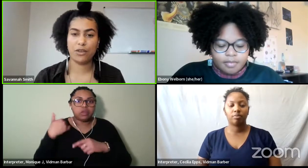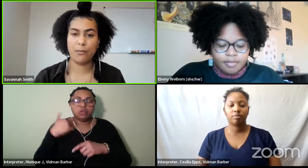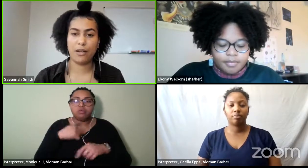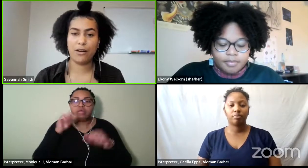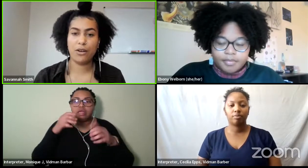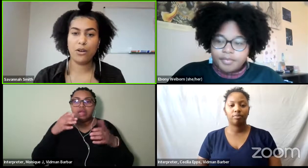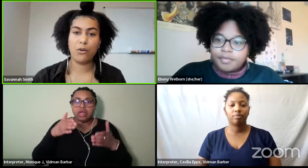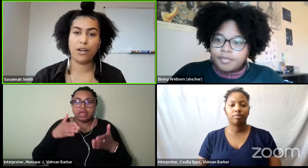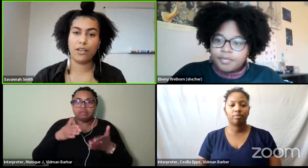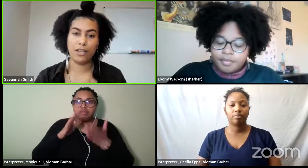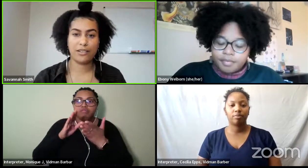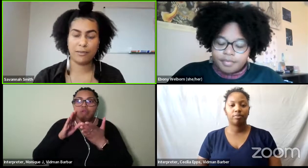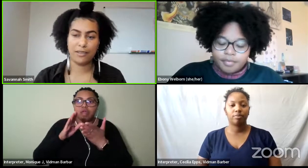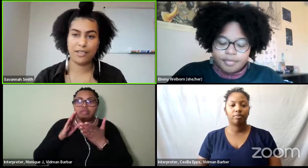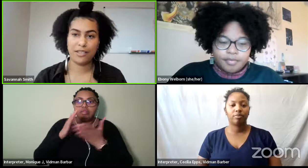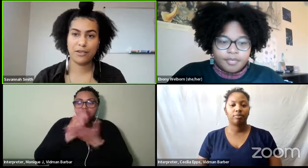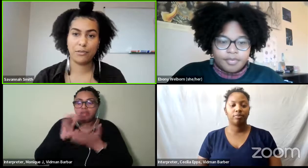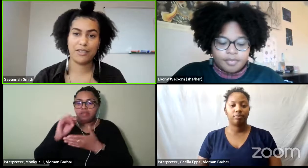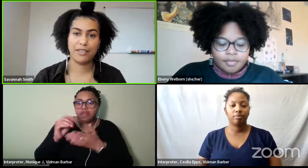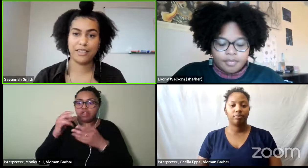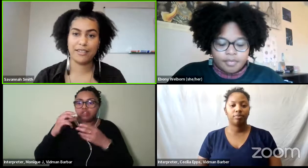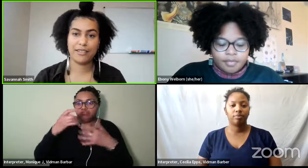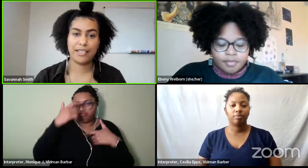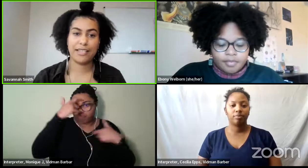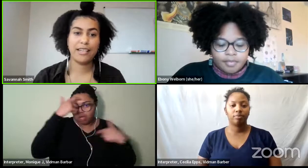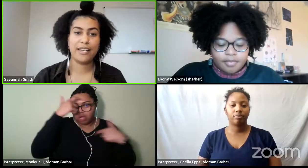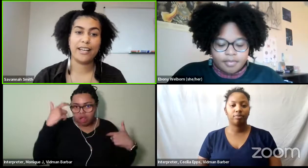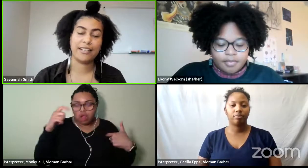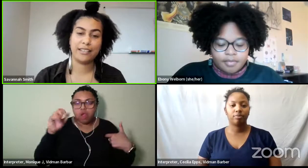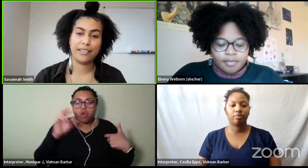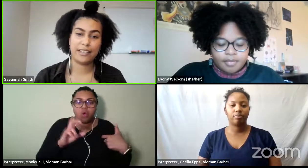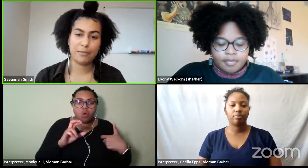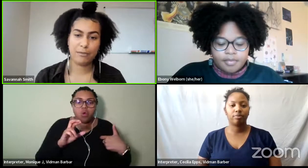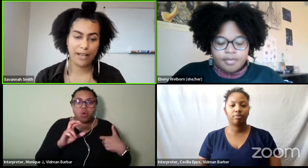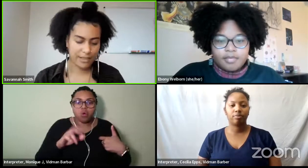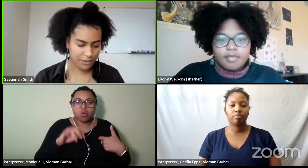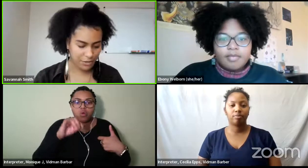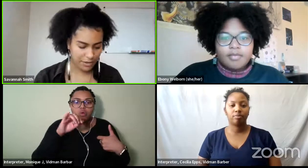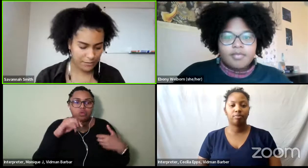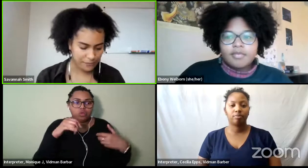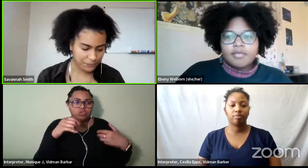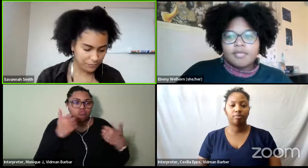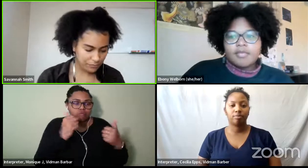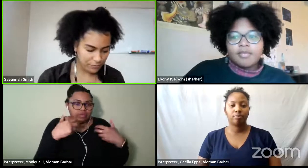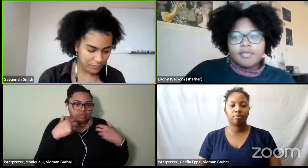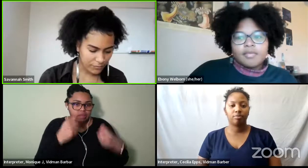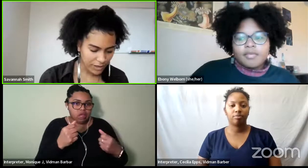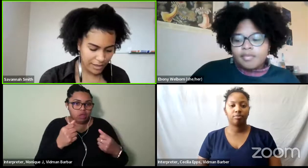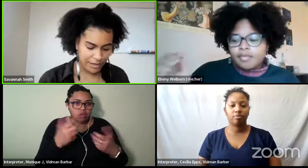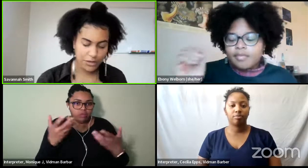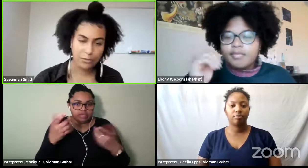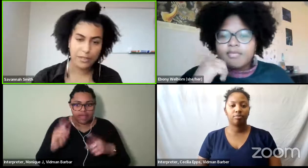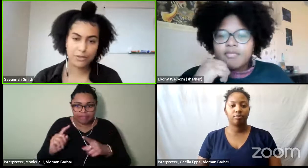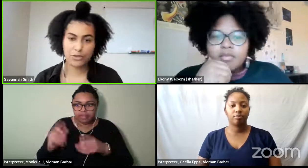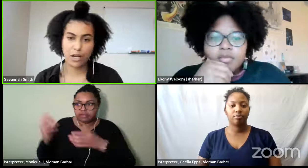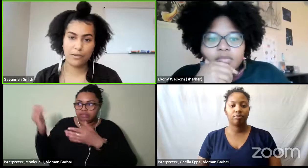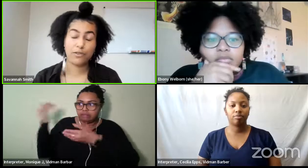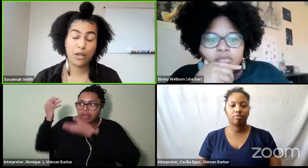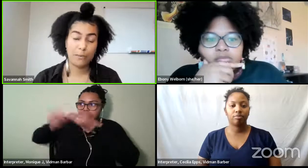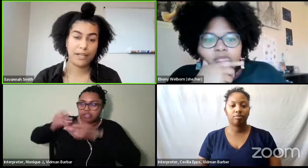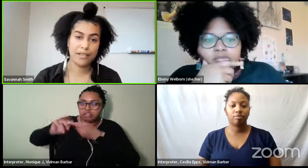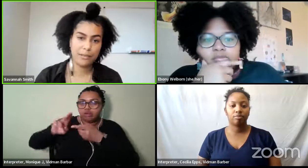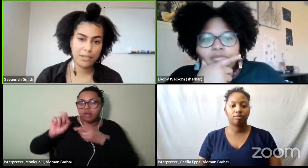some of this trauma or unlock some of this resiliency and healing that's been passed down to us. And so we